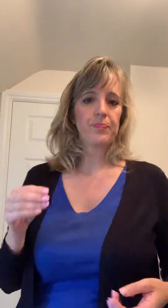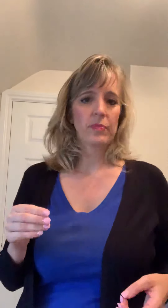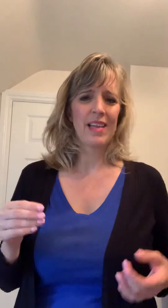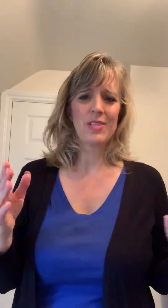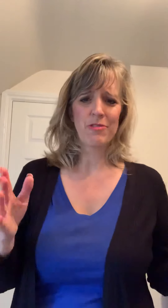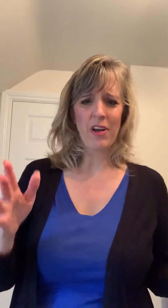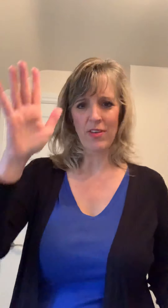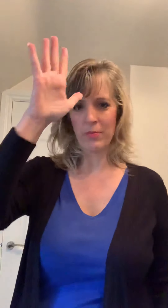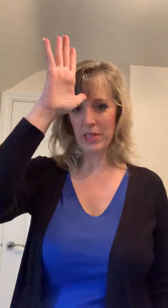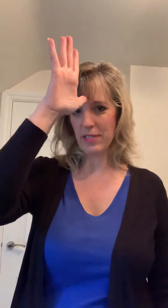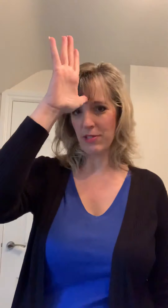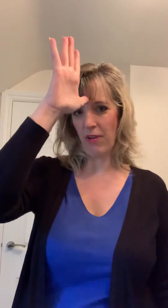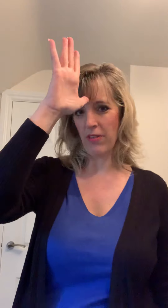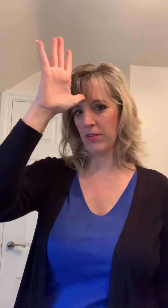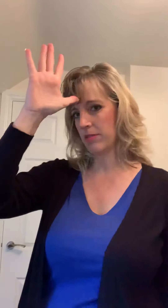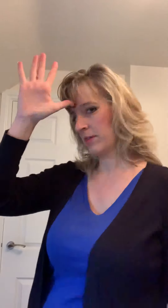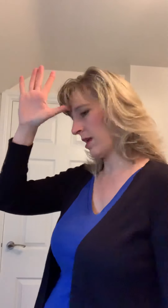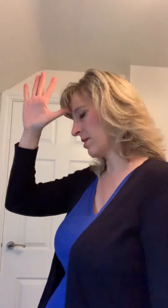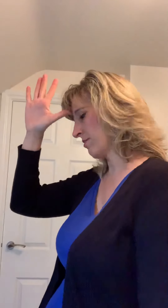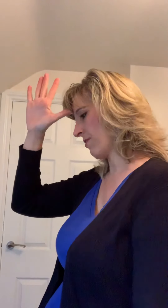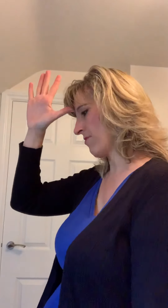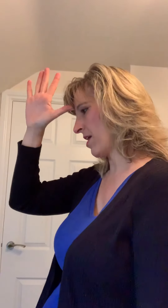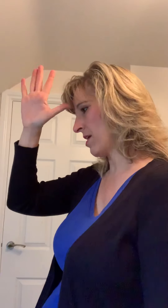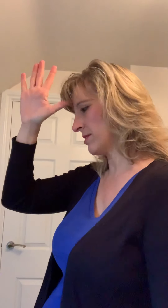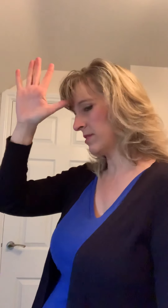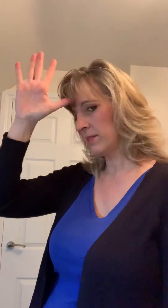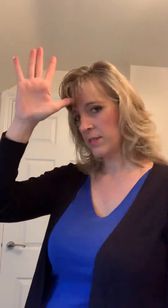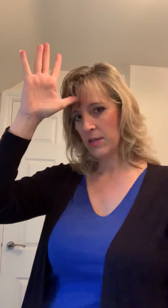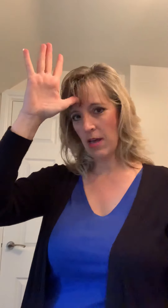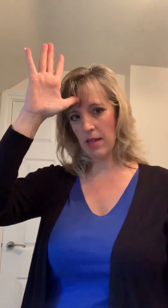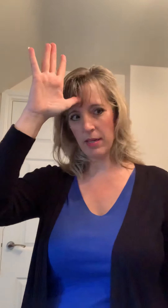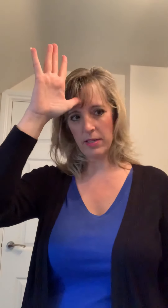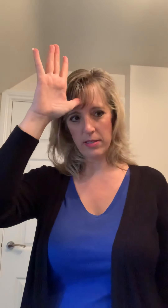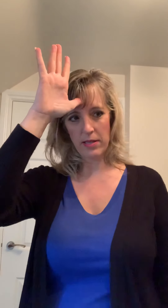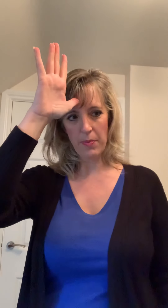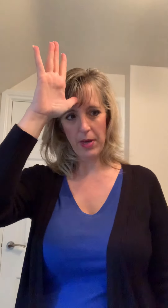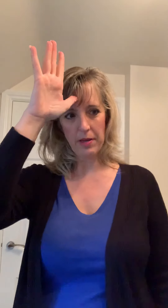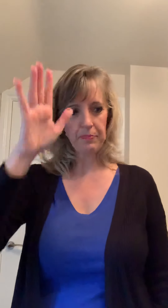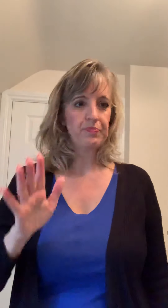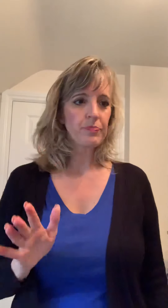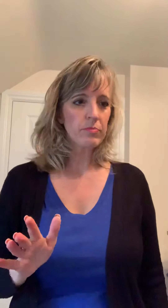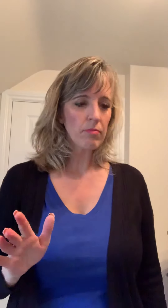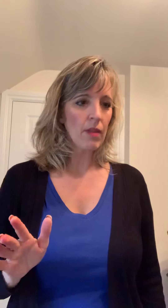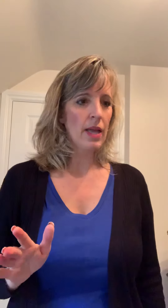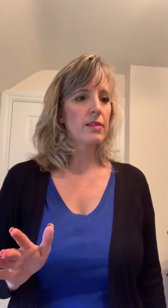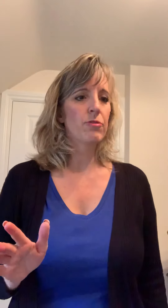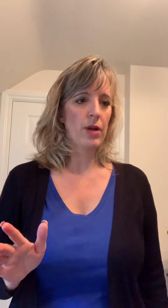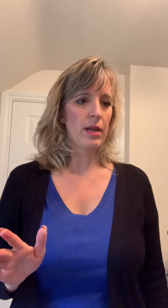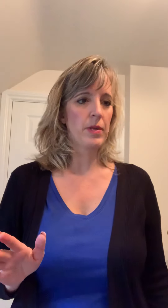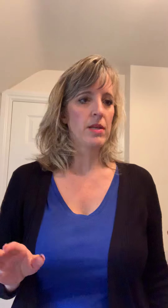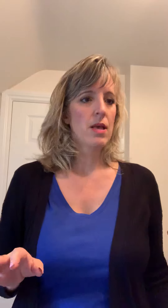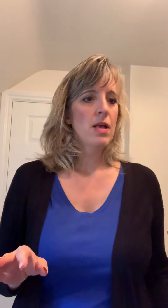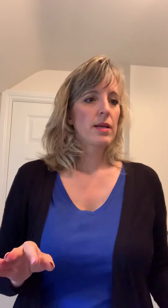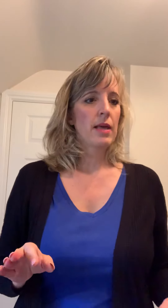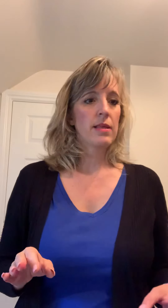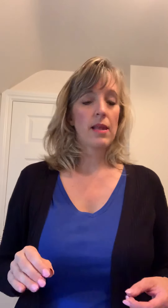I didn't do father, but this is father, okay? The 5 hand at the top, okay? At the forehead, I mean. Okay, then the next